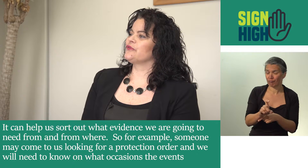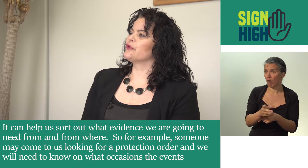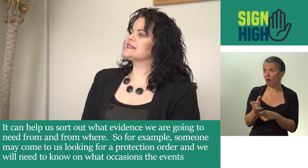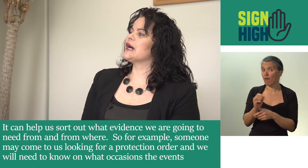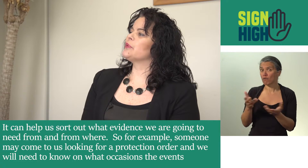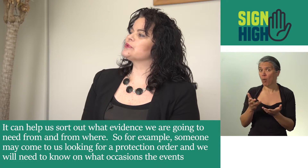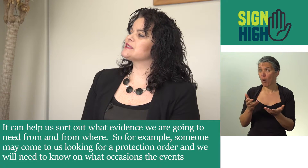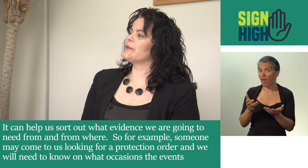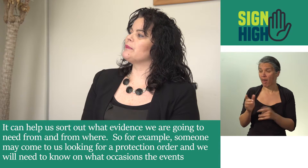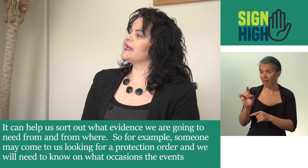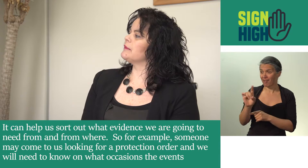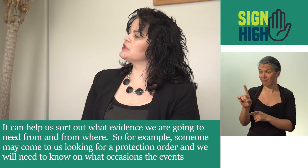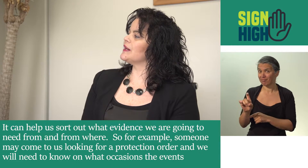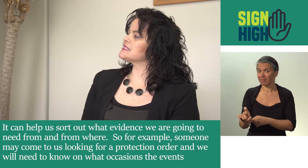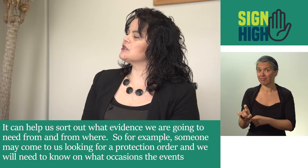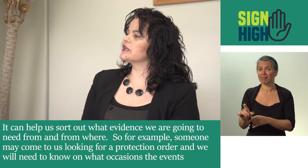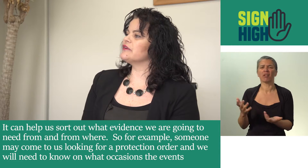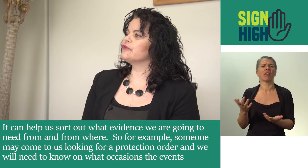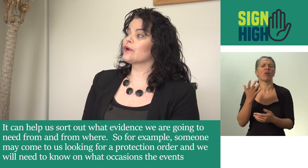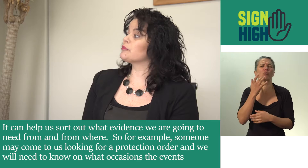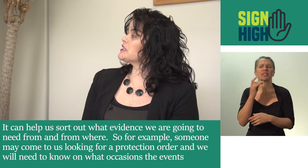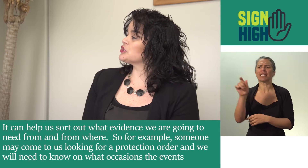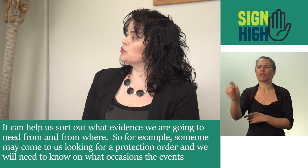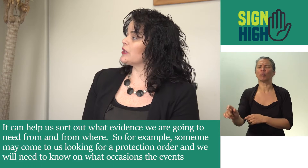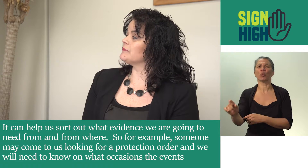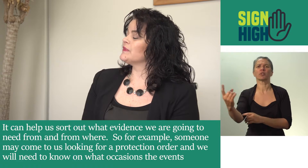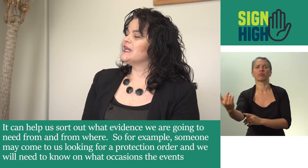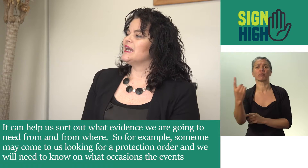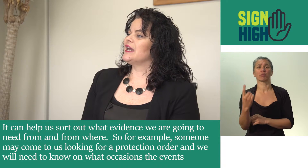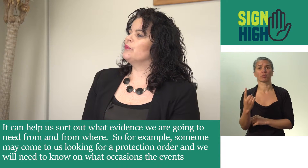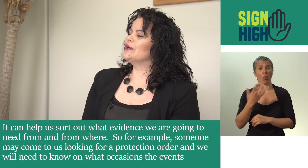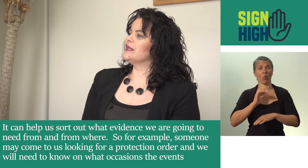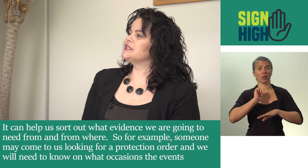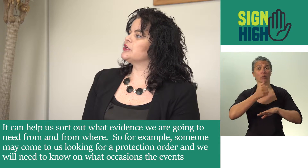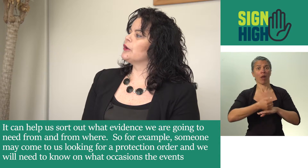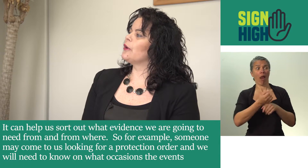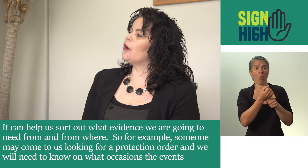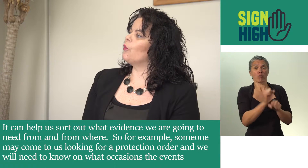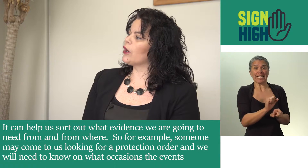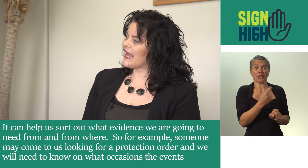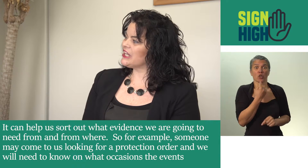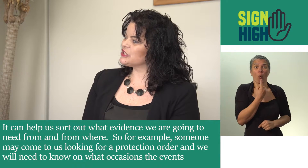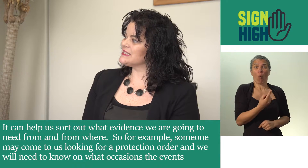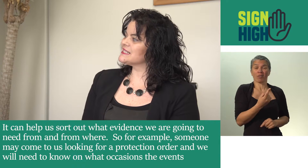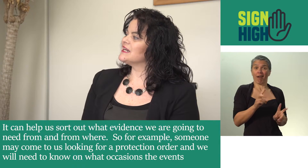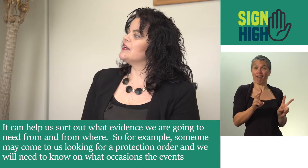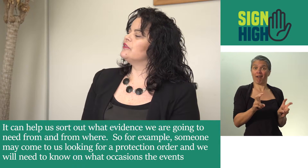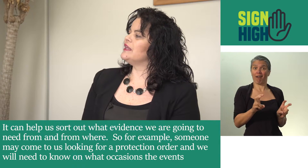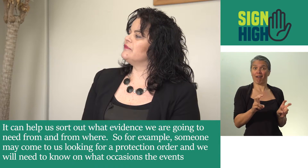So for example, someone may come to us looking for a protection order, and we'll need to know on what occasions the